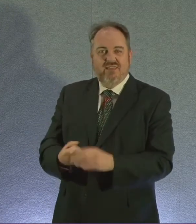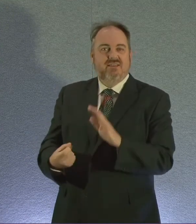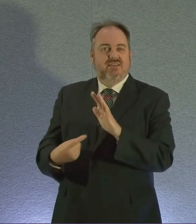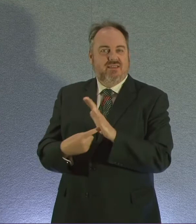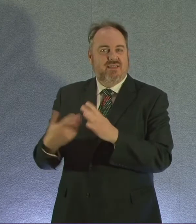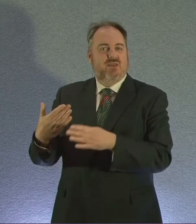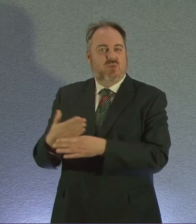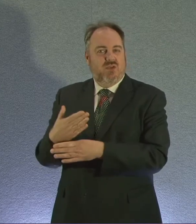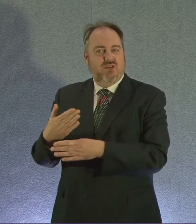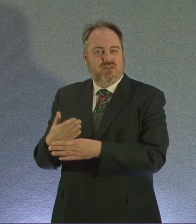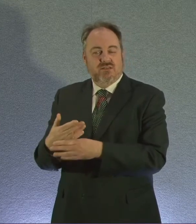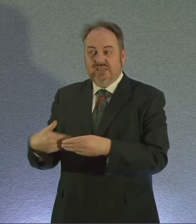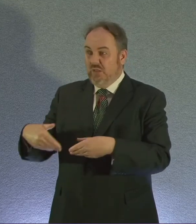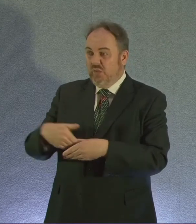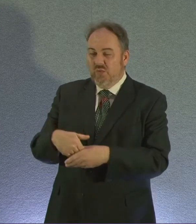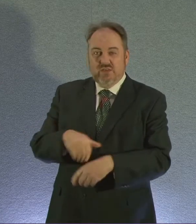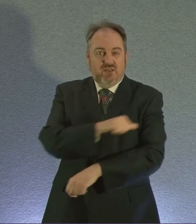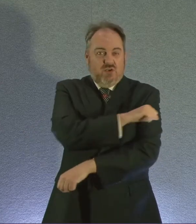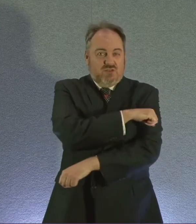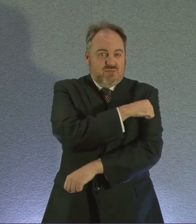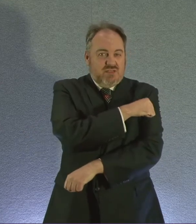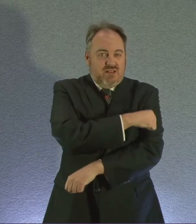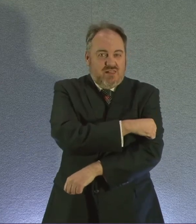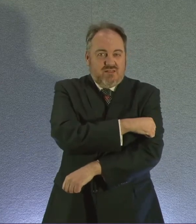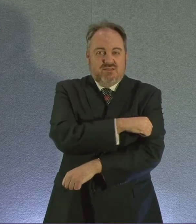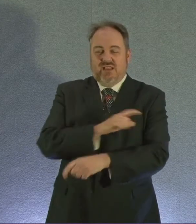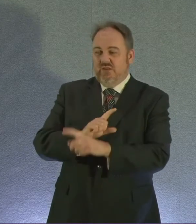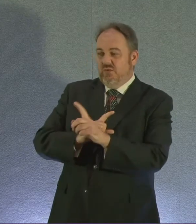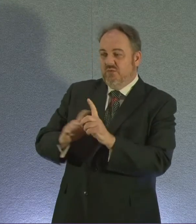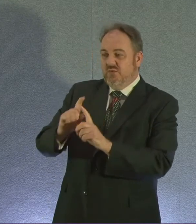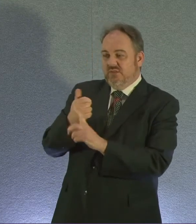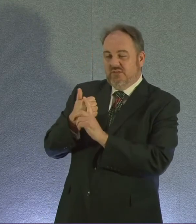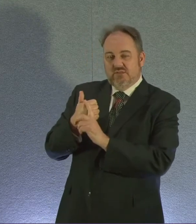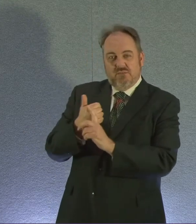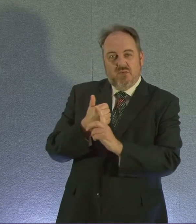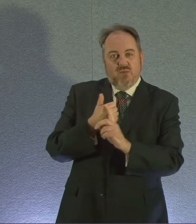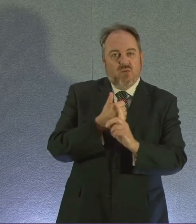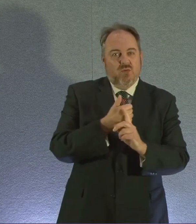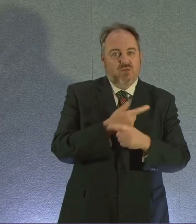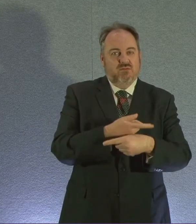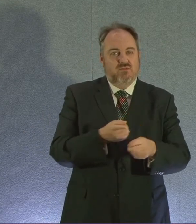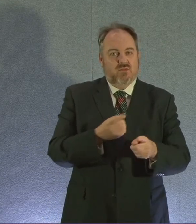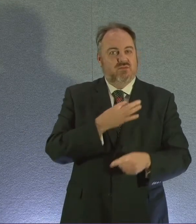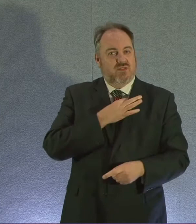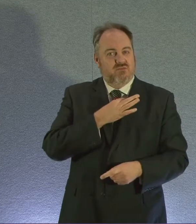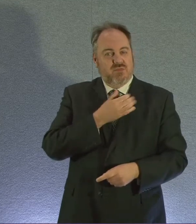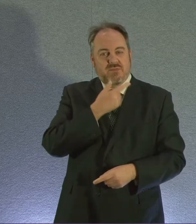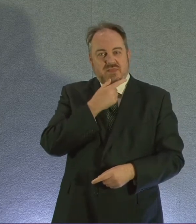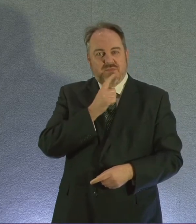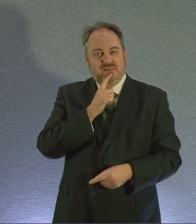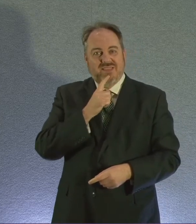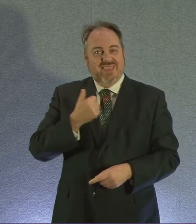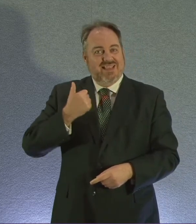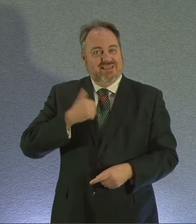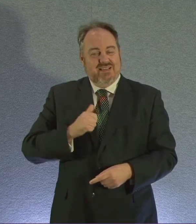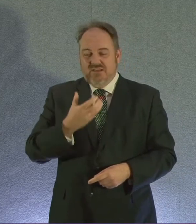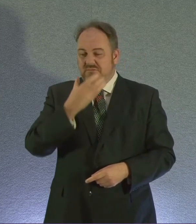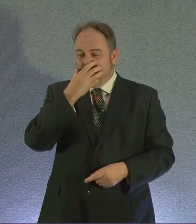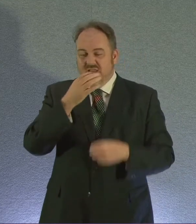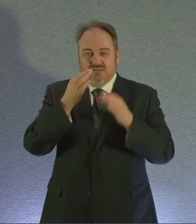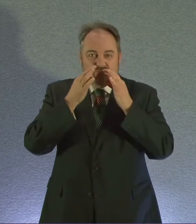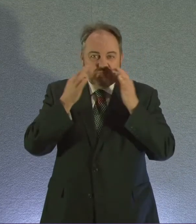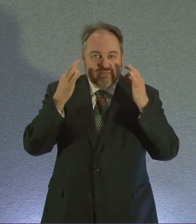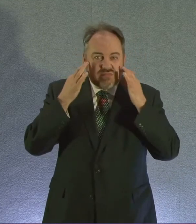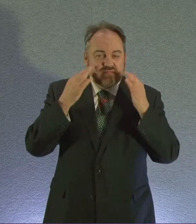those hospitals and in the community providing that social care. They need the PPE, they need the social